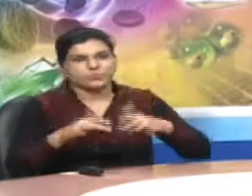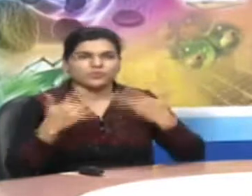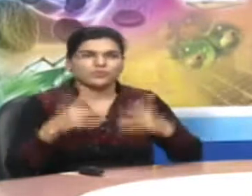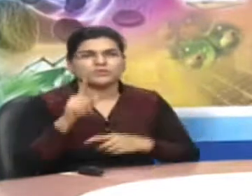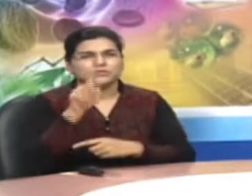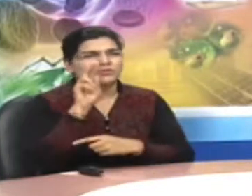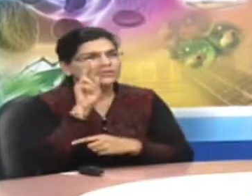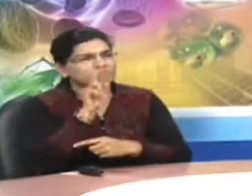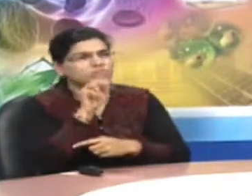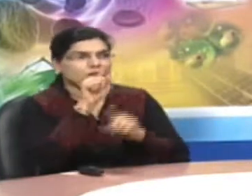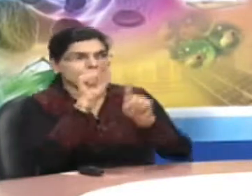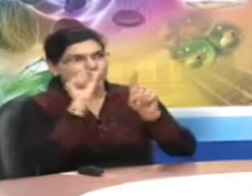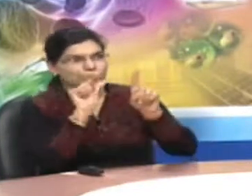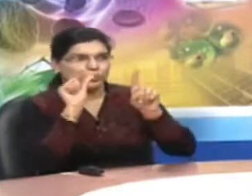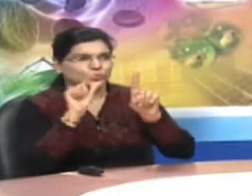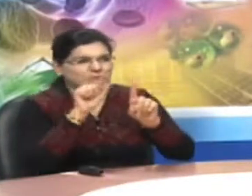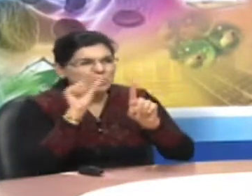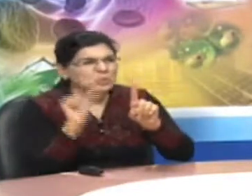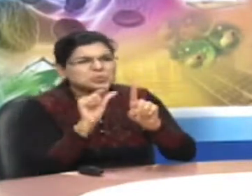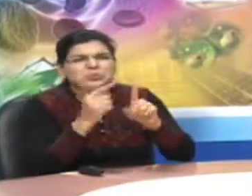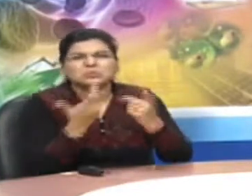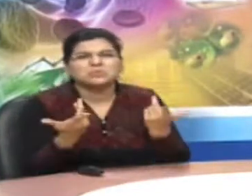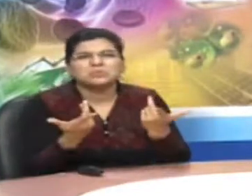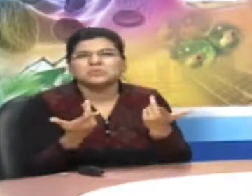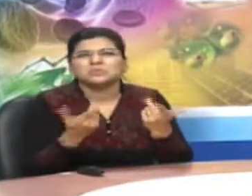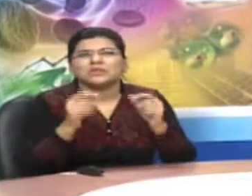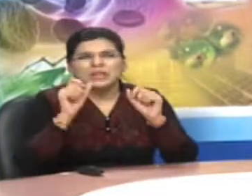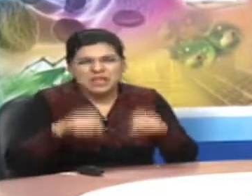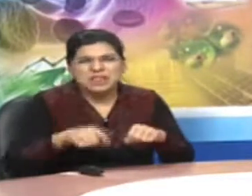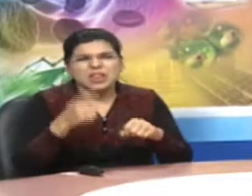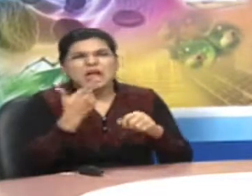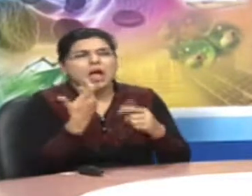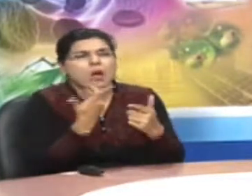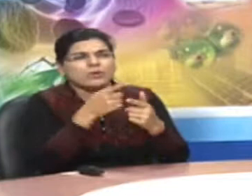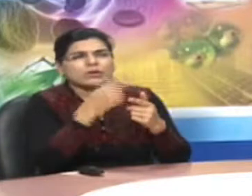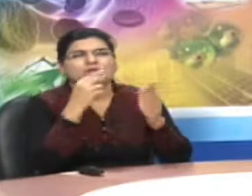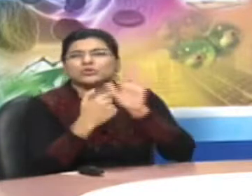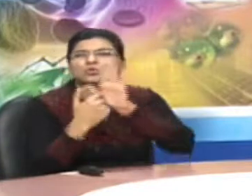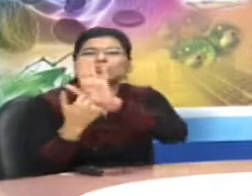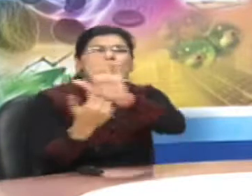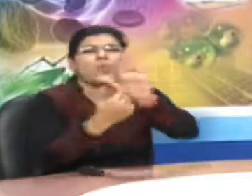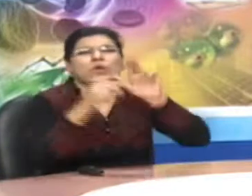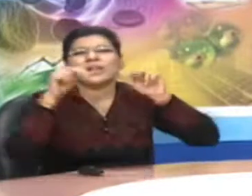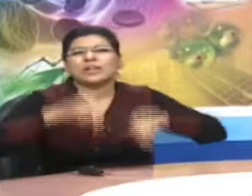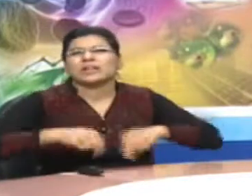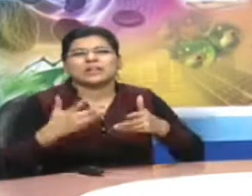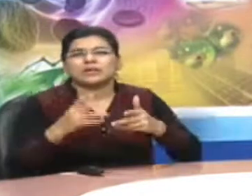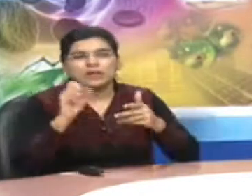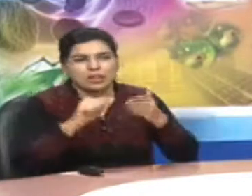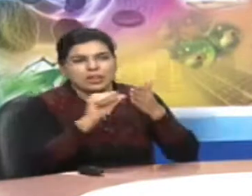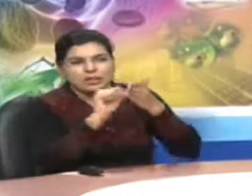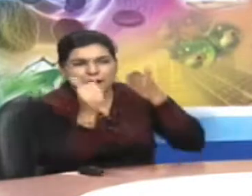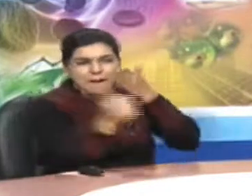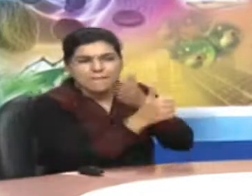and you see that it has no use so you can hide it